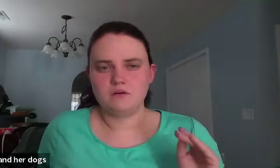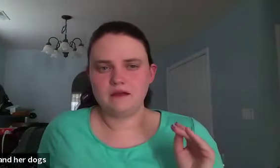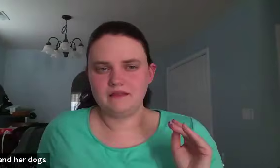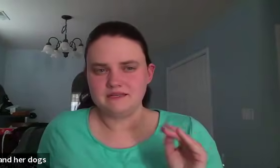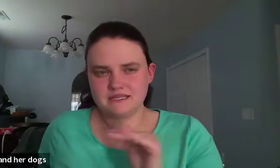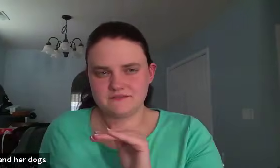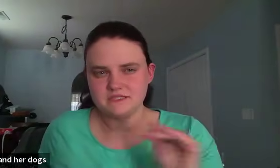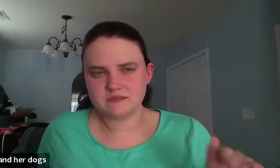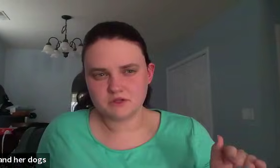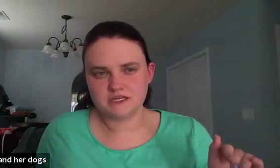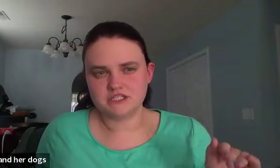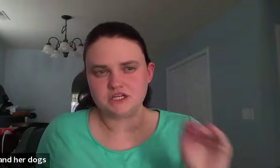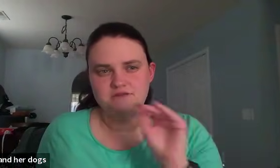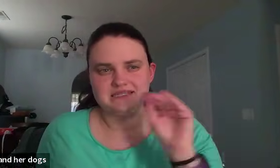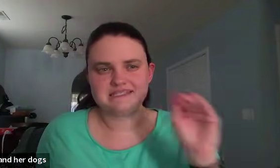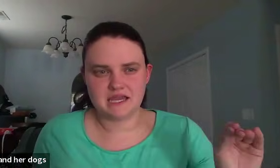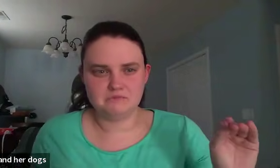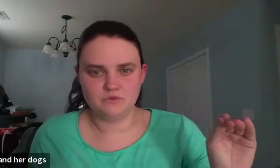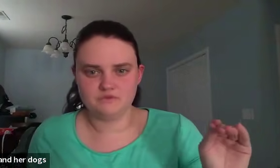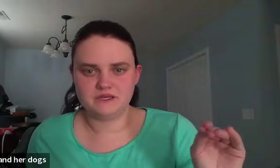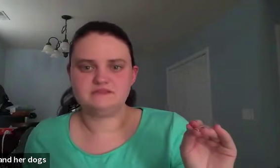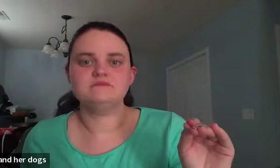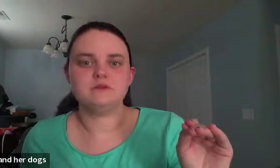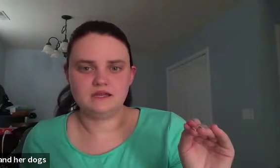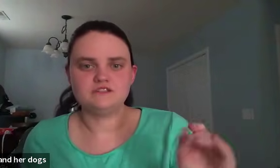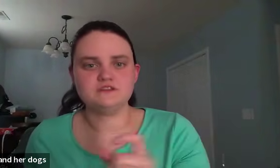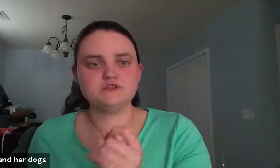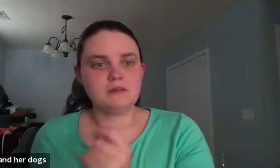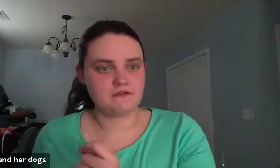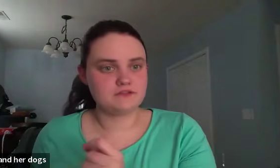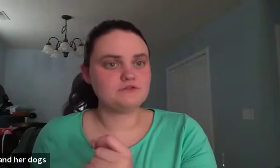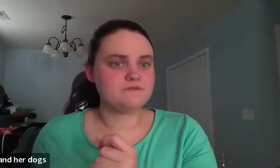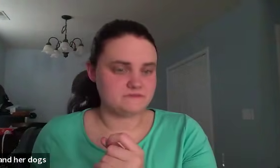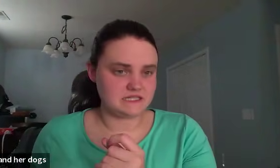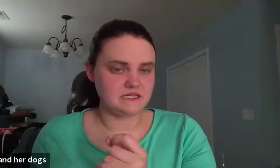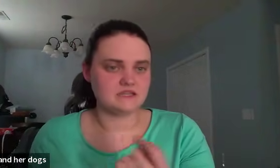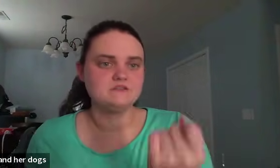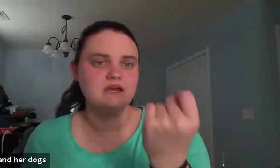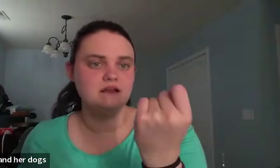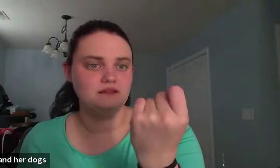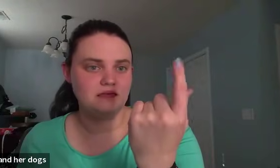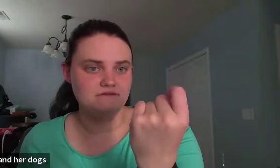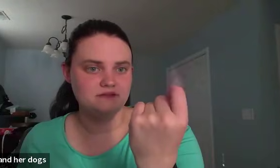So, like I said, it's very similar. It's just going to have a slight movement. All right. So let's do 11 through 15 again. So we had